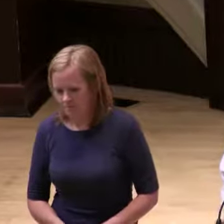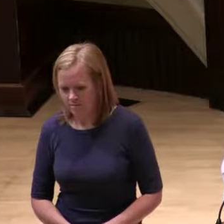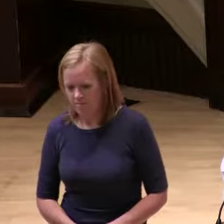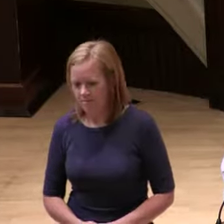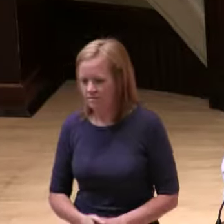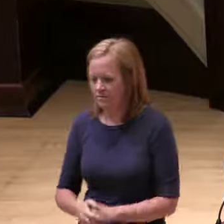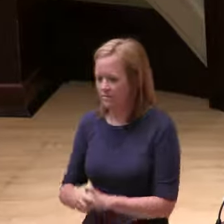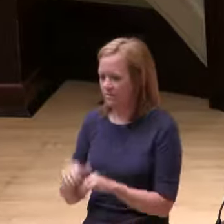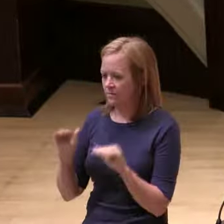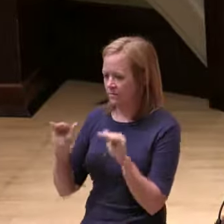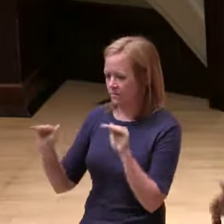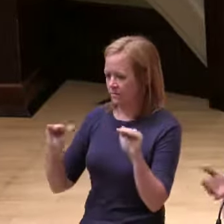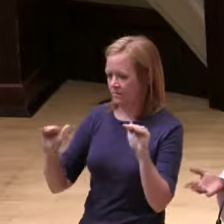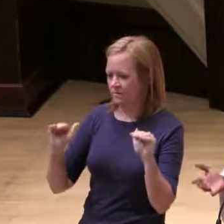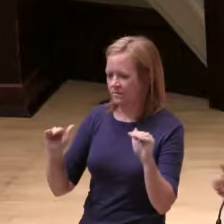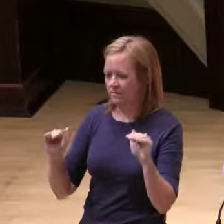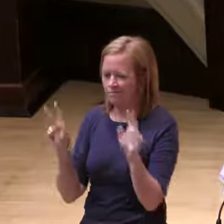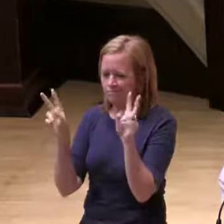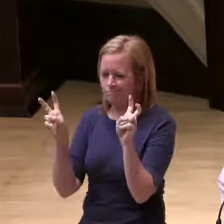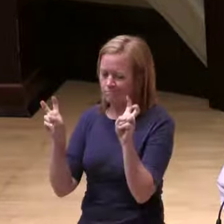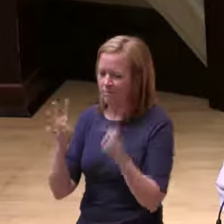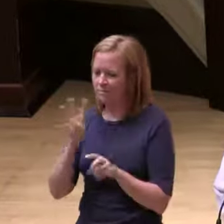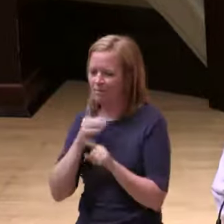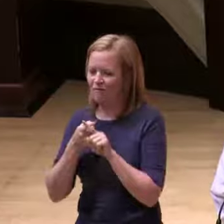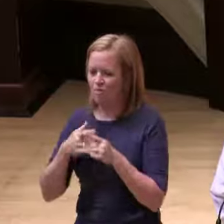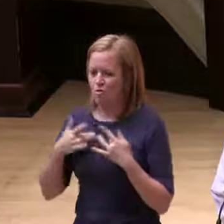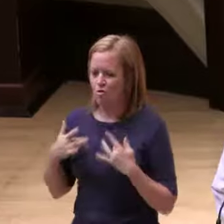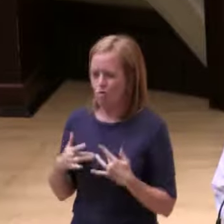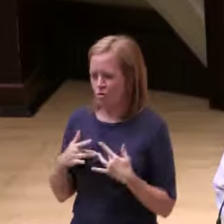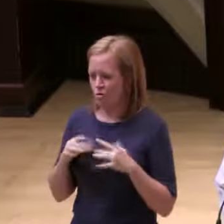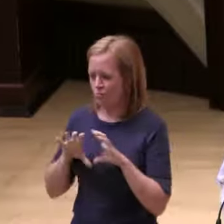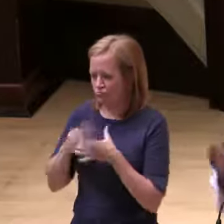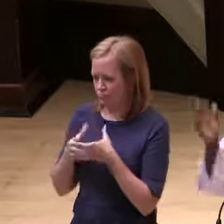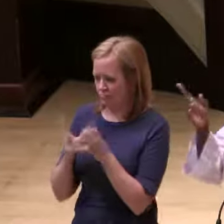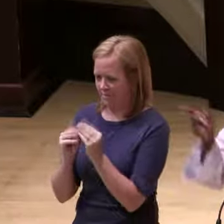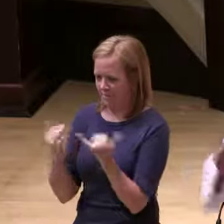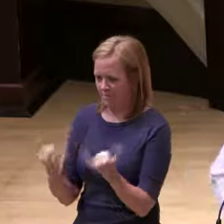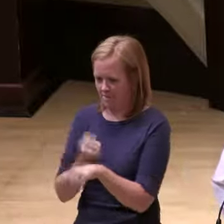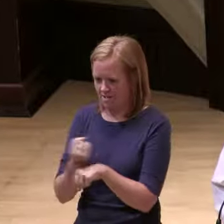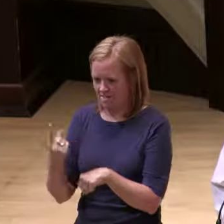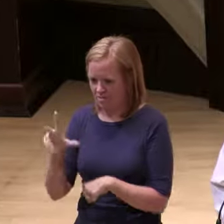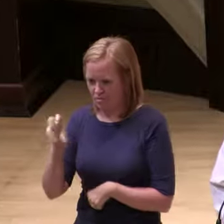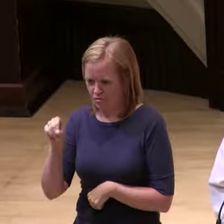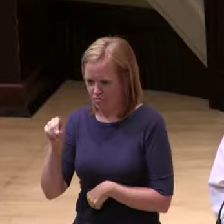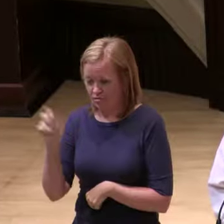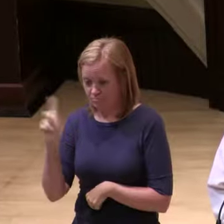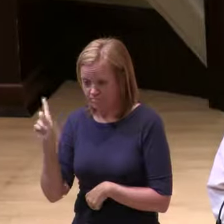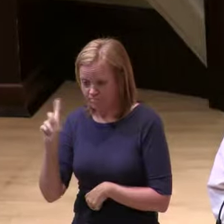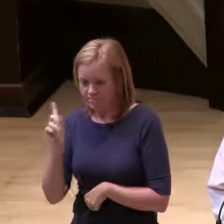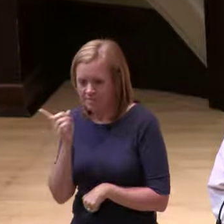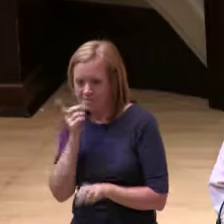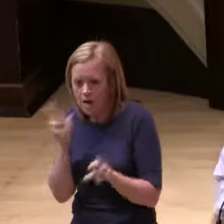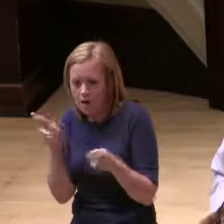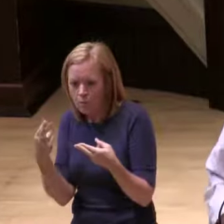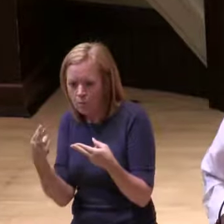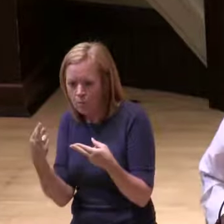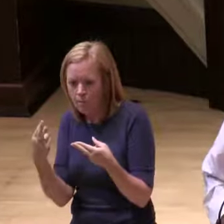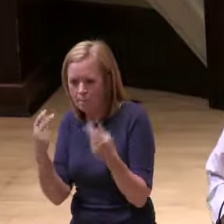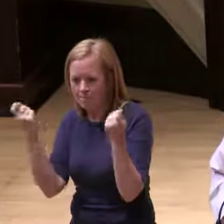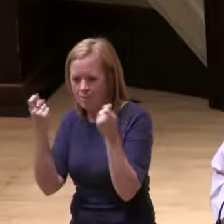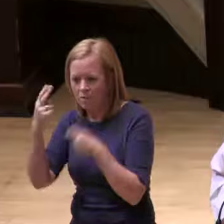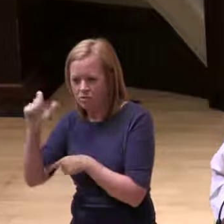A reminder that our Speaking from the Heart ministry is meeting today at 11:30 over in the dining room of Celebration Hall